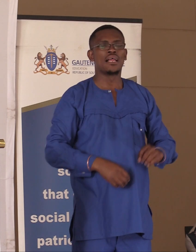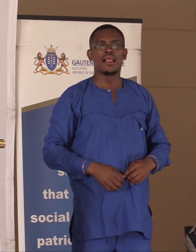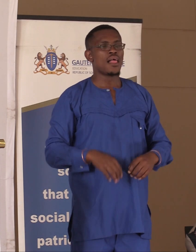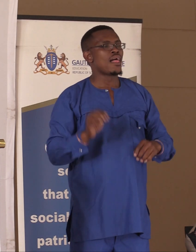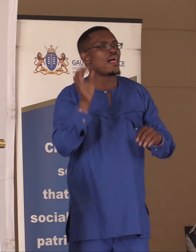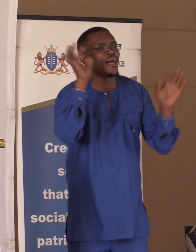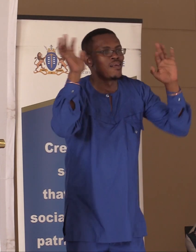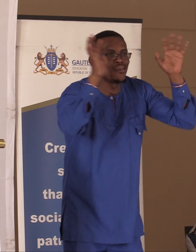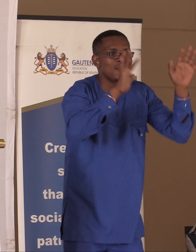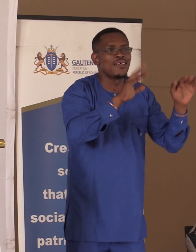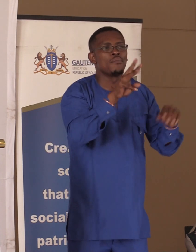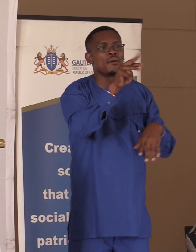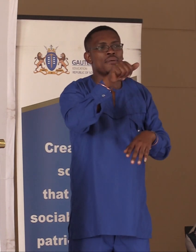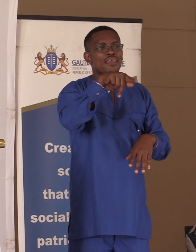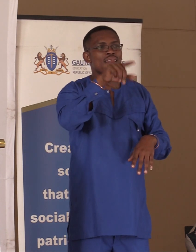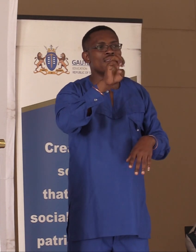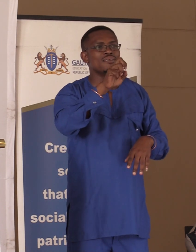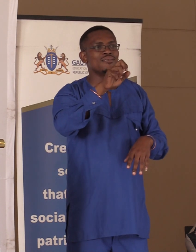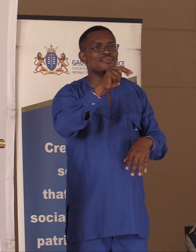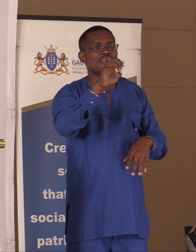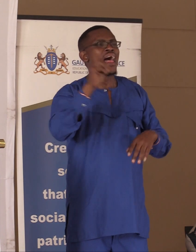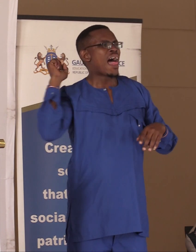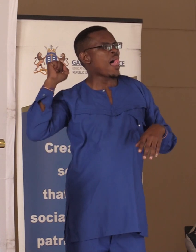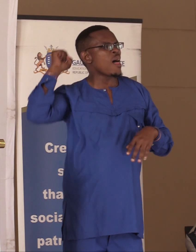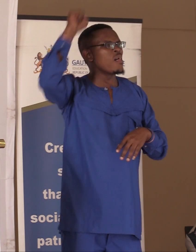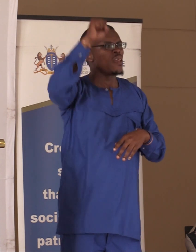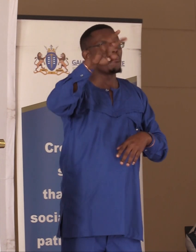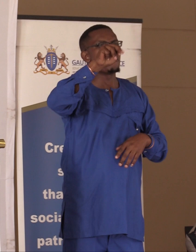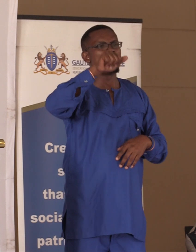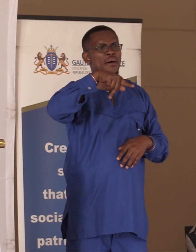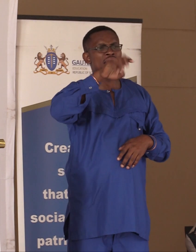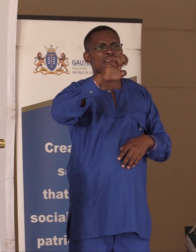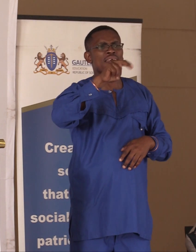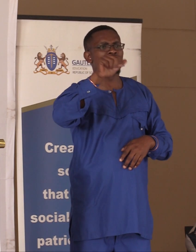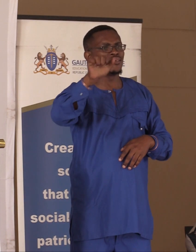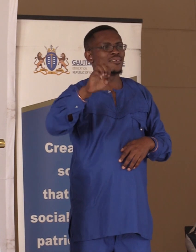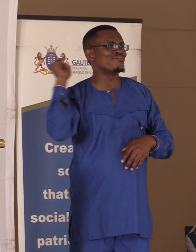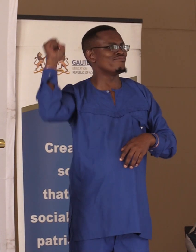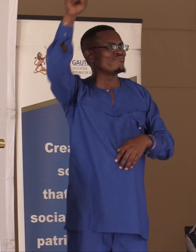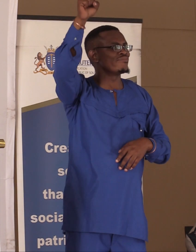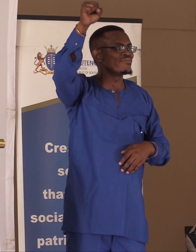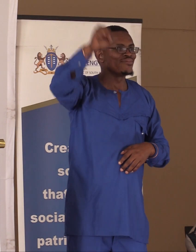Hala, la Mapenane, hala la. Hala, la Mapenane, hala la.